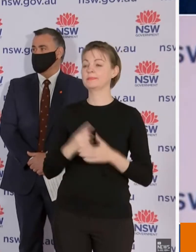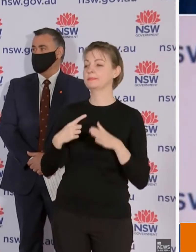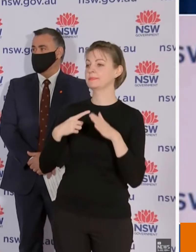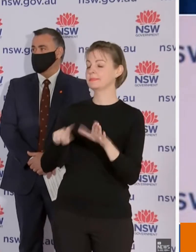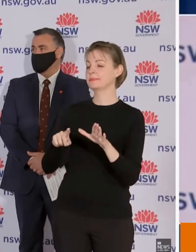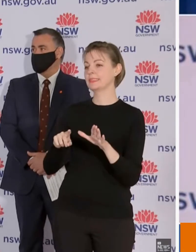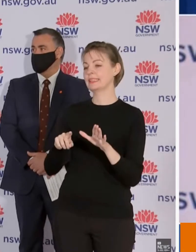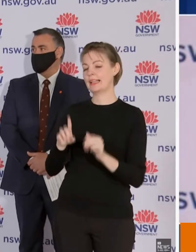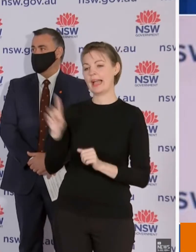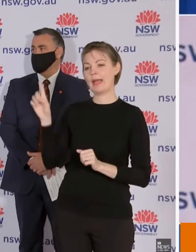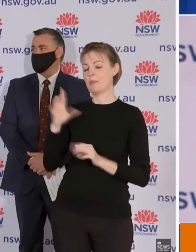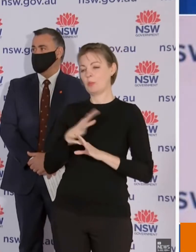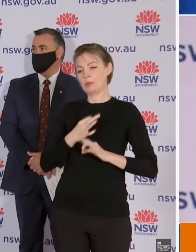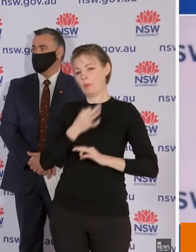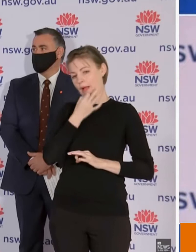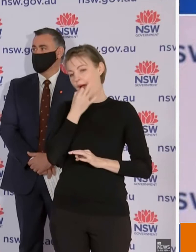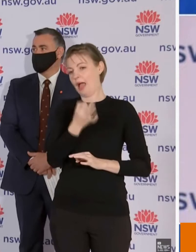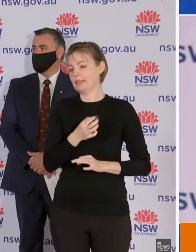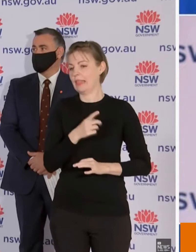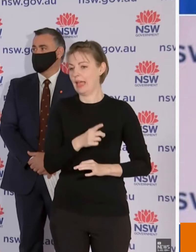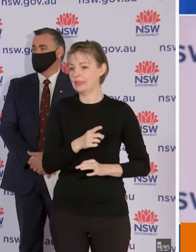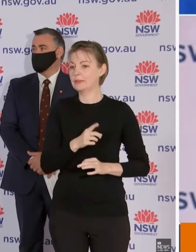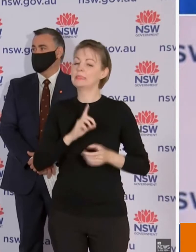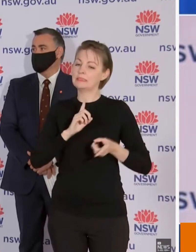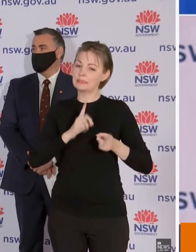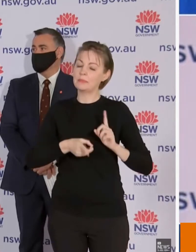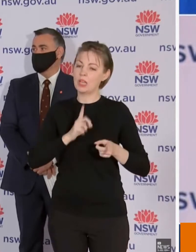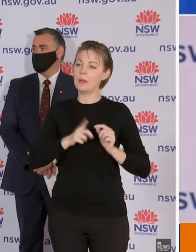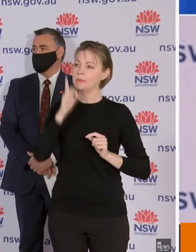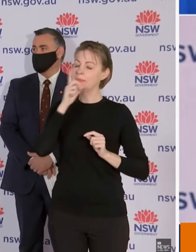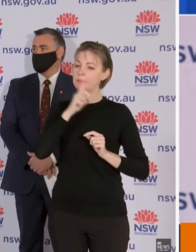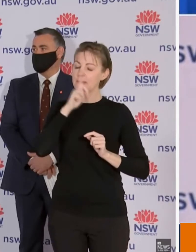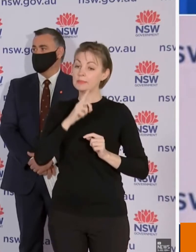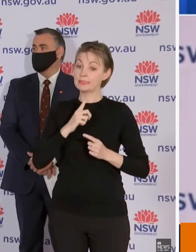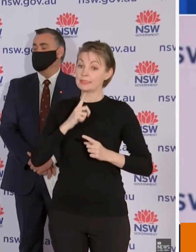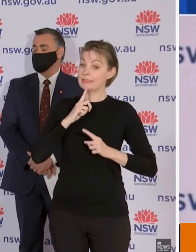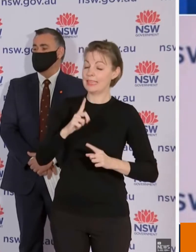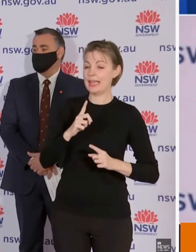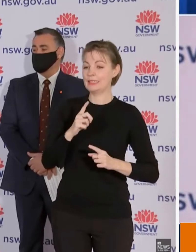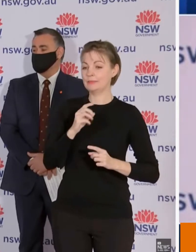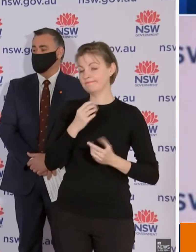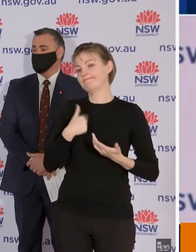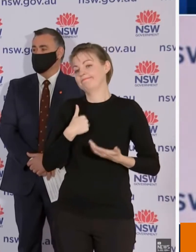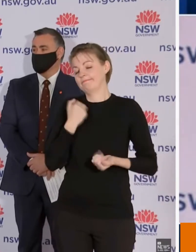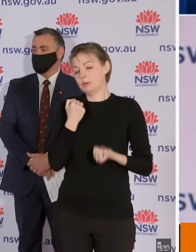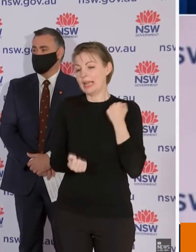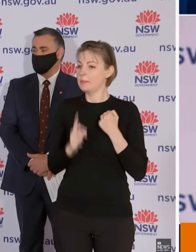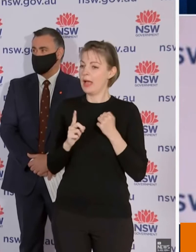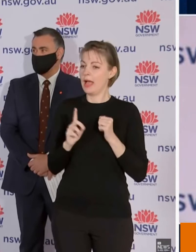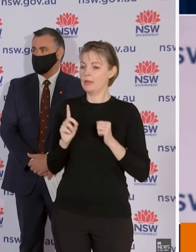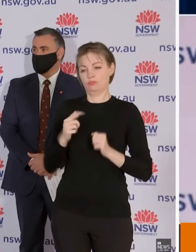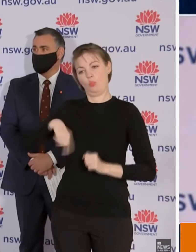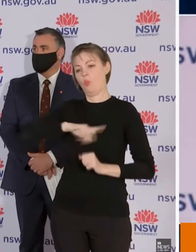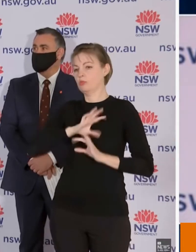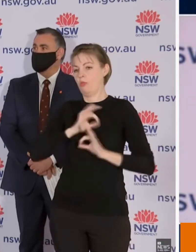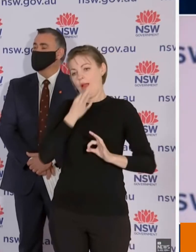recovered, that will certainly be something that they say. But right now we're just really focusing on supporting them through this.